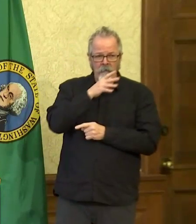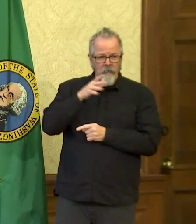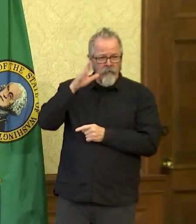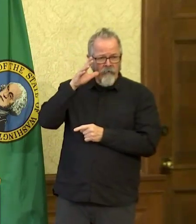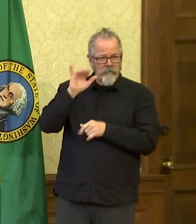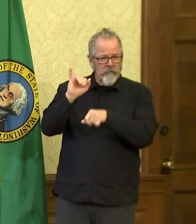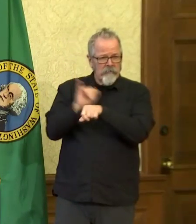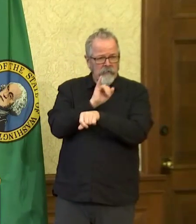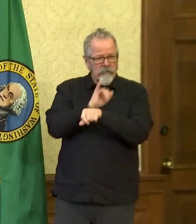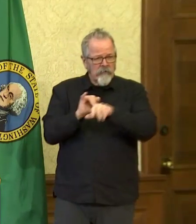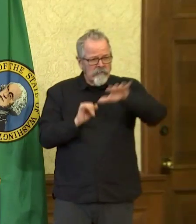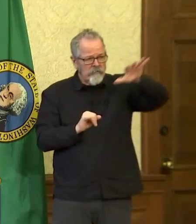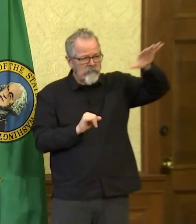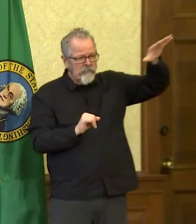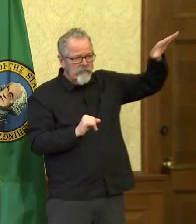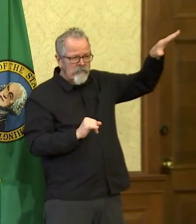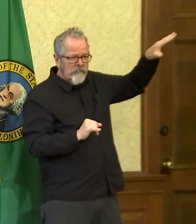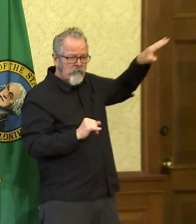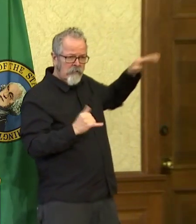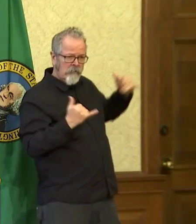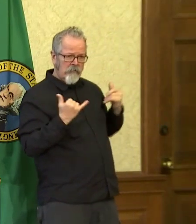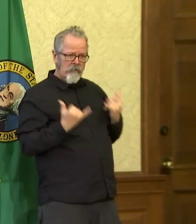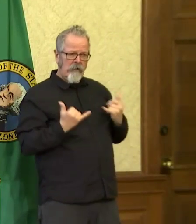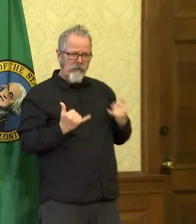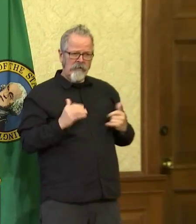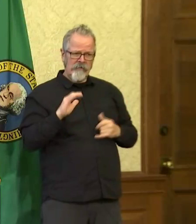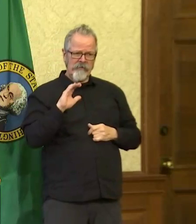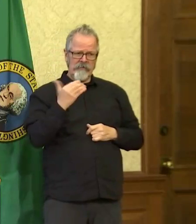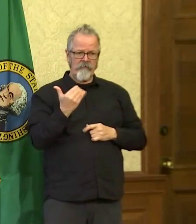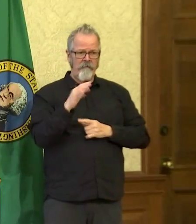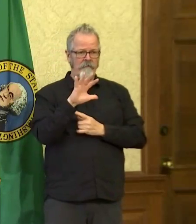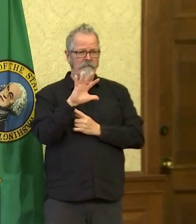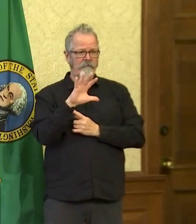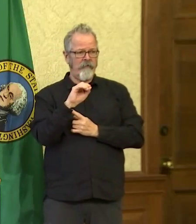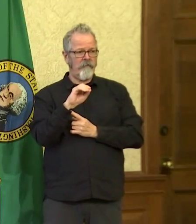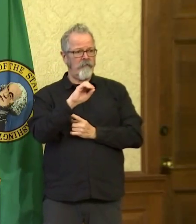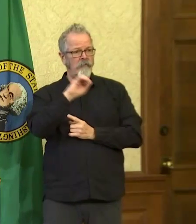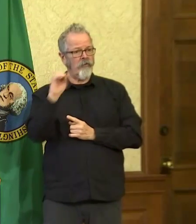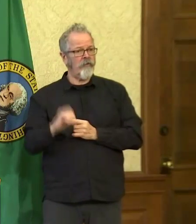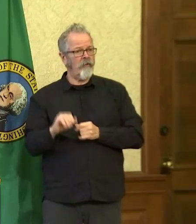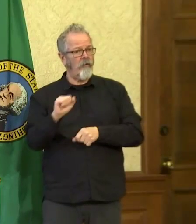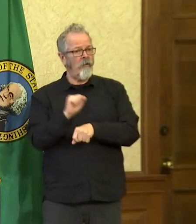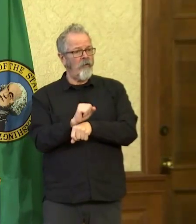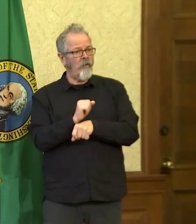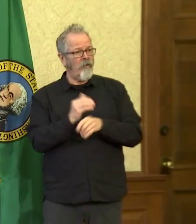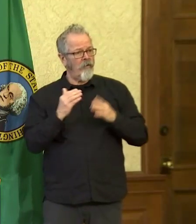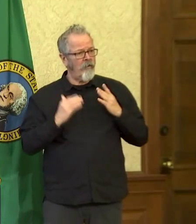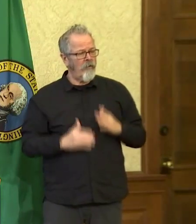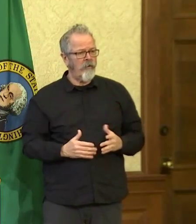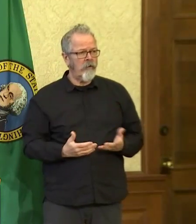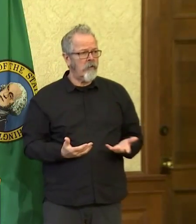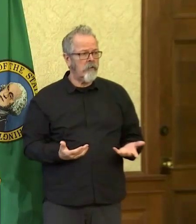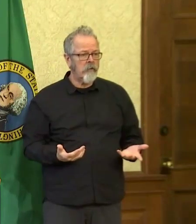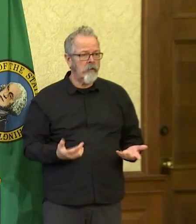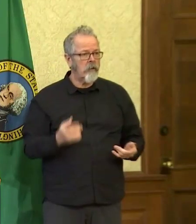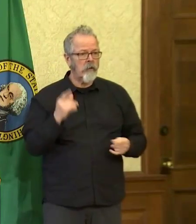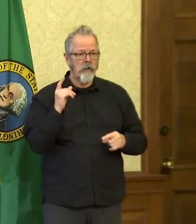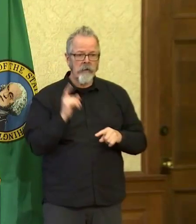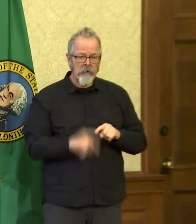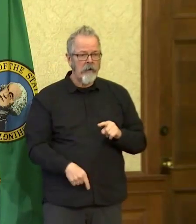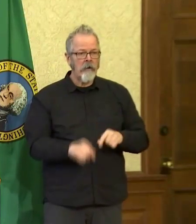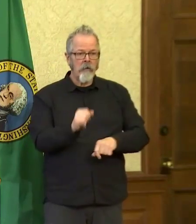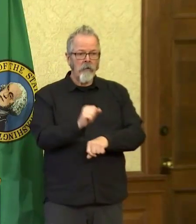and raspberries out of being able to be harvested when thinking about a time of food insecurity at this